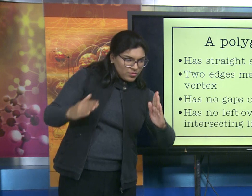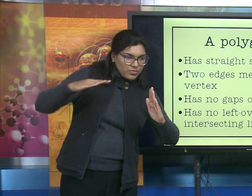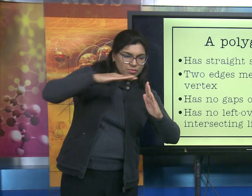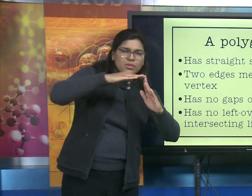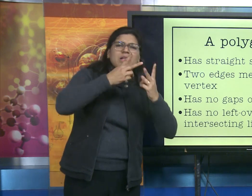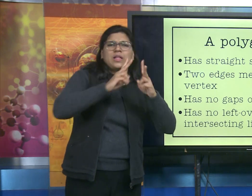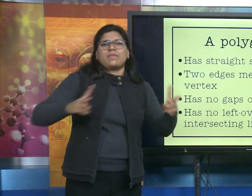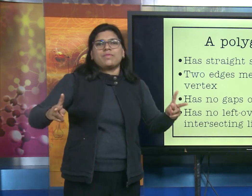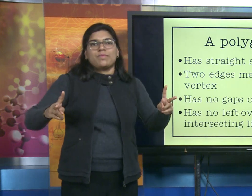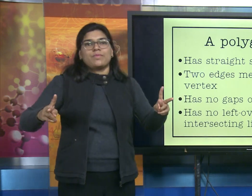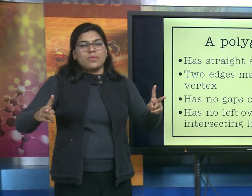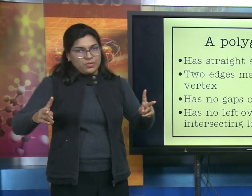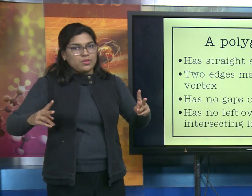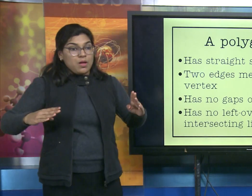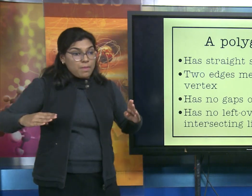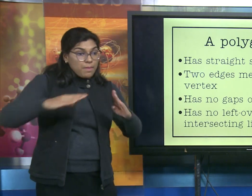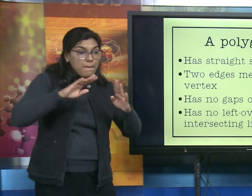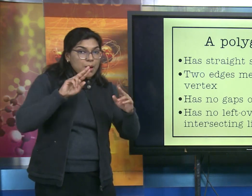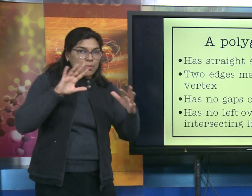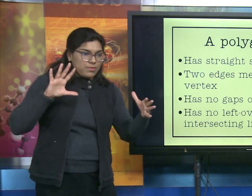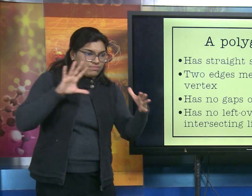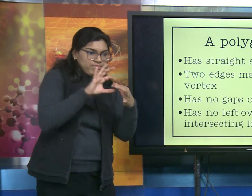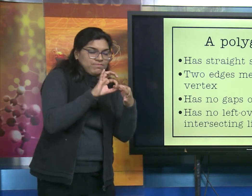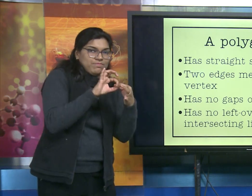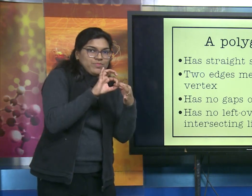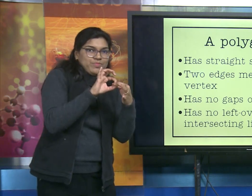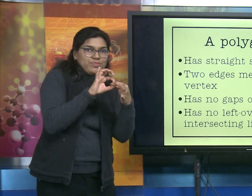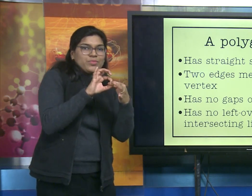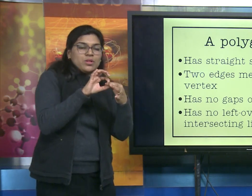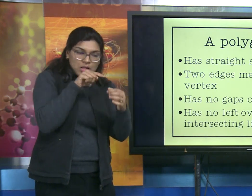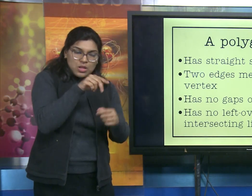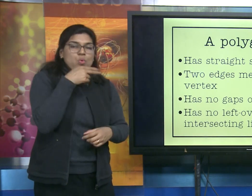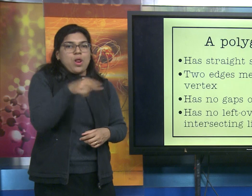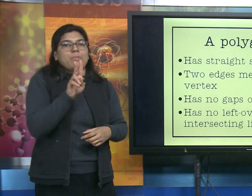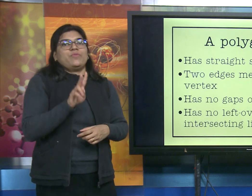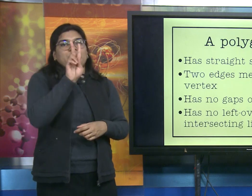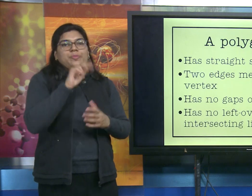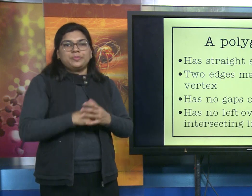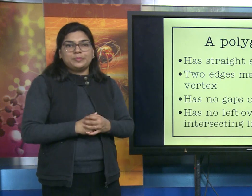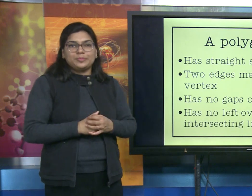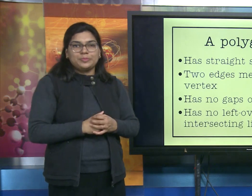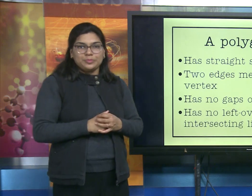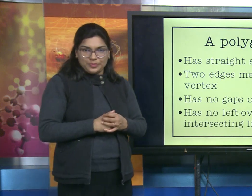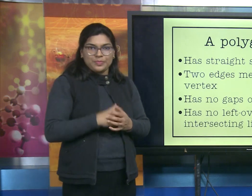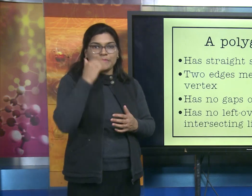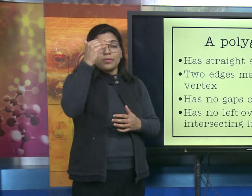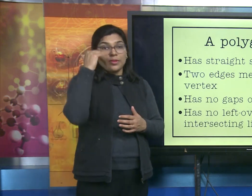In home also, the rooftop has a vertex. The next line